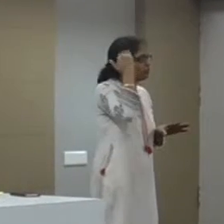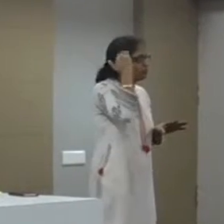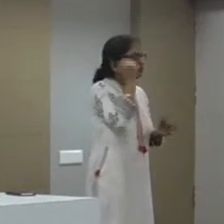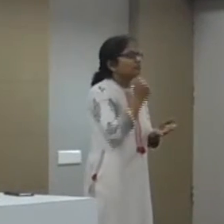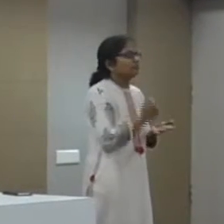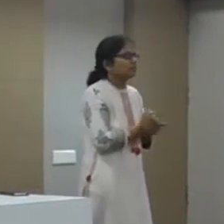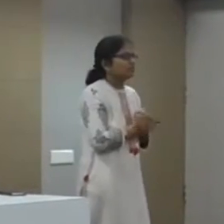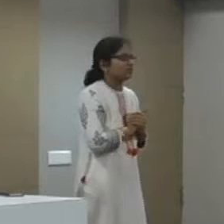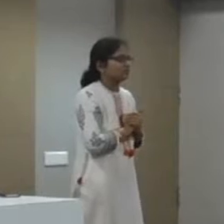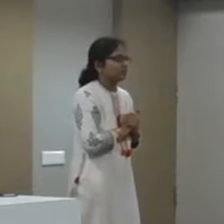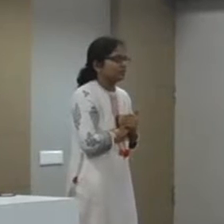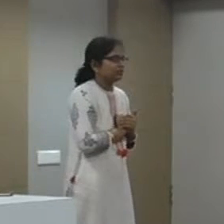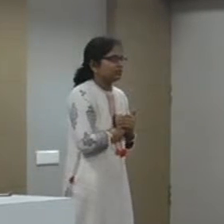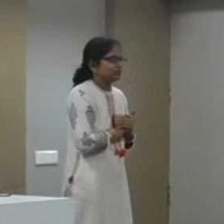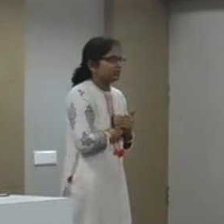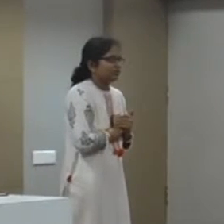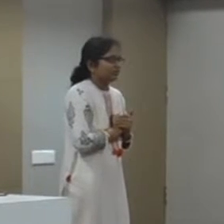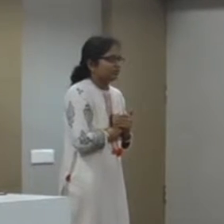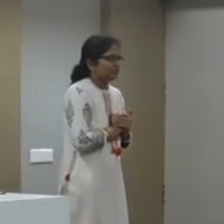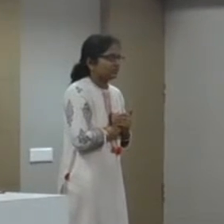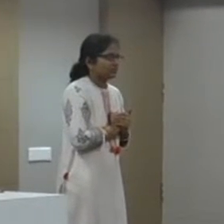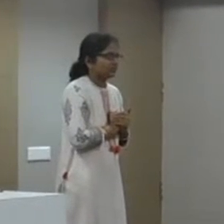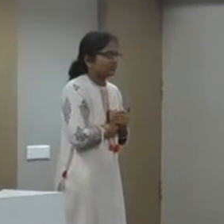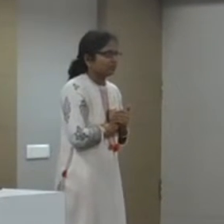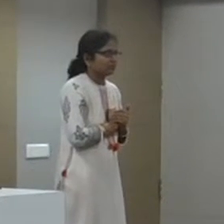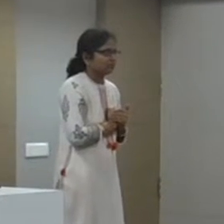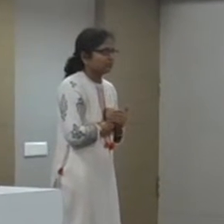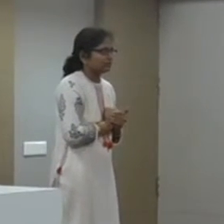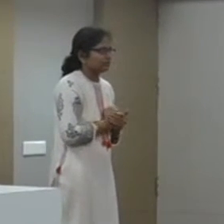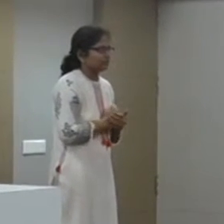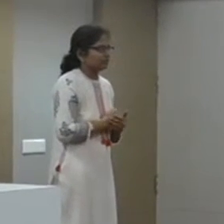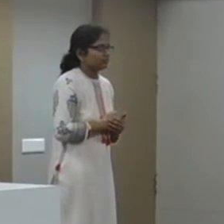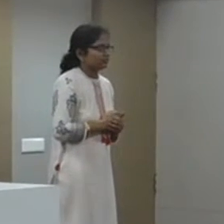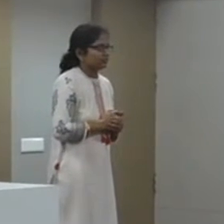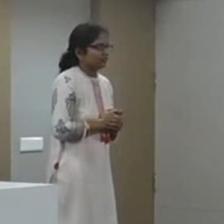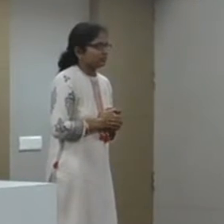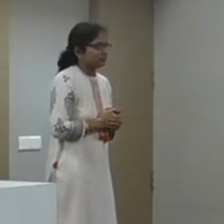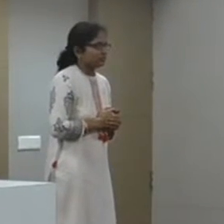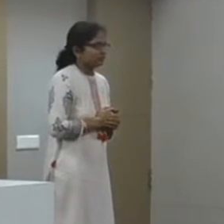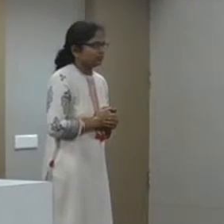without the assistance of any companion.